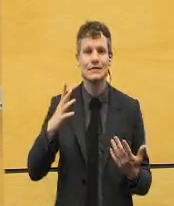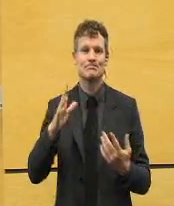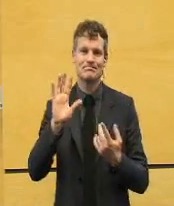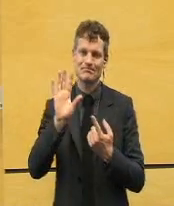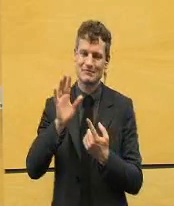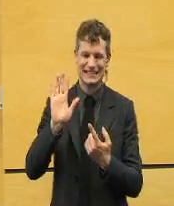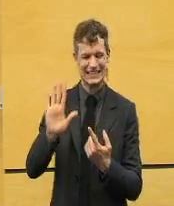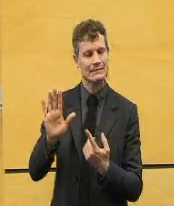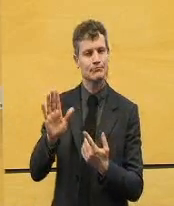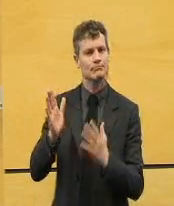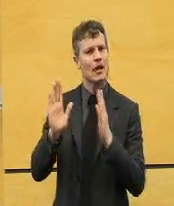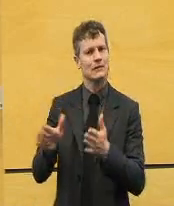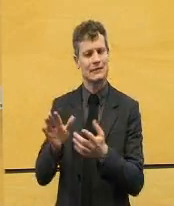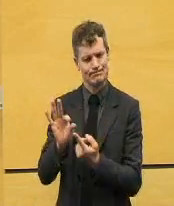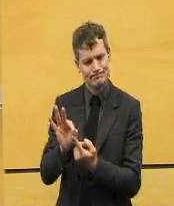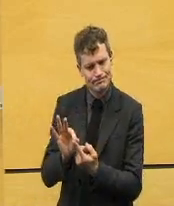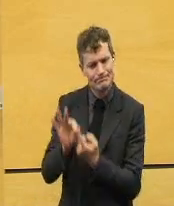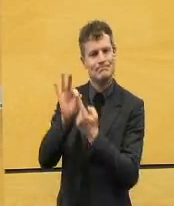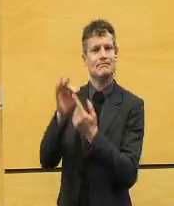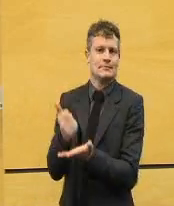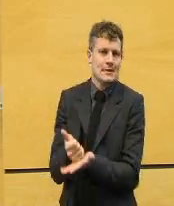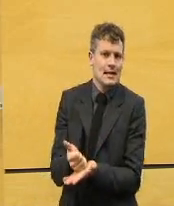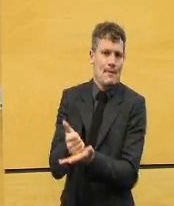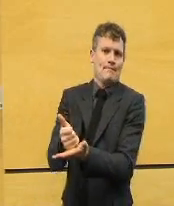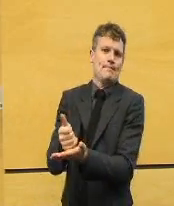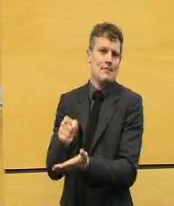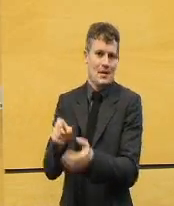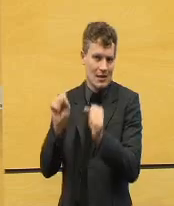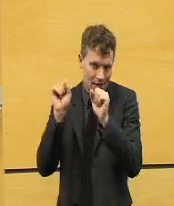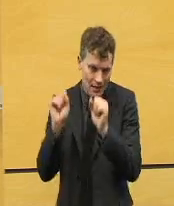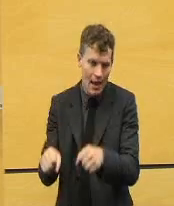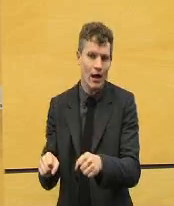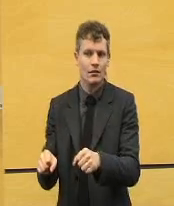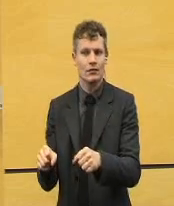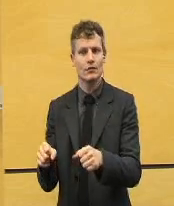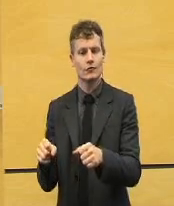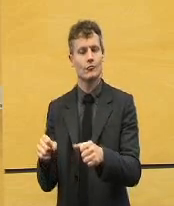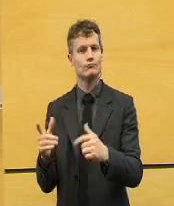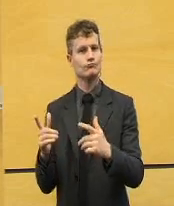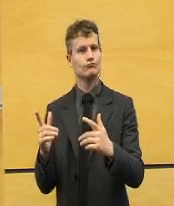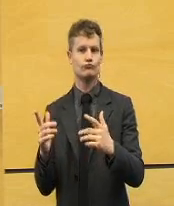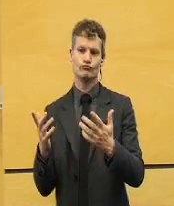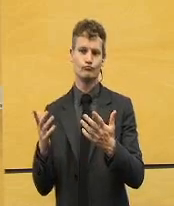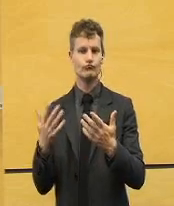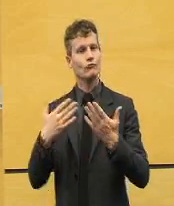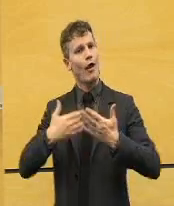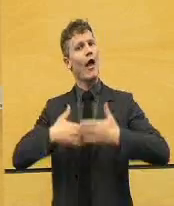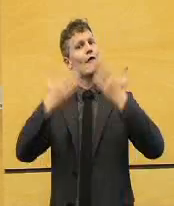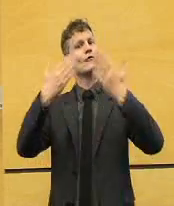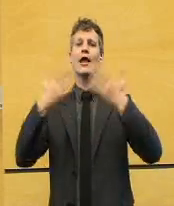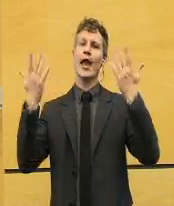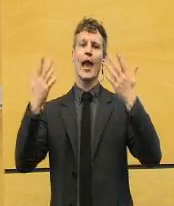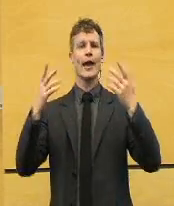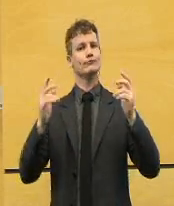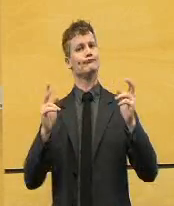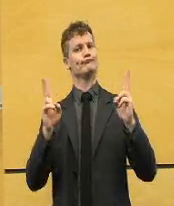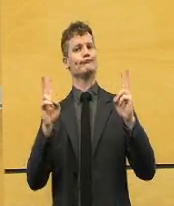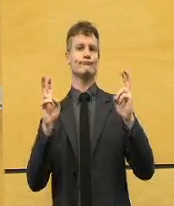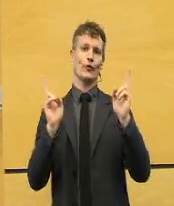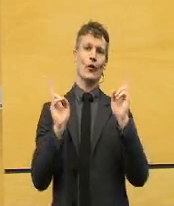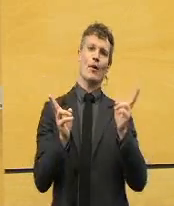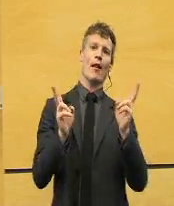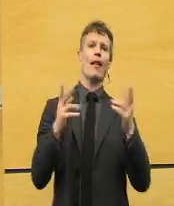some assistance to enable them perform their daily activities or social